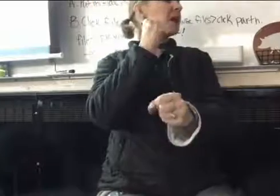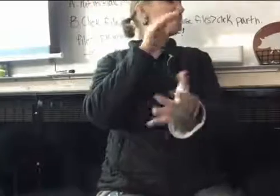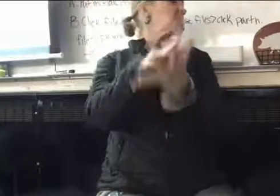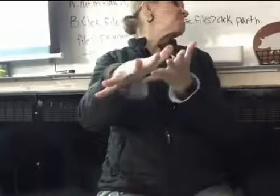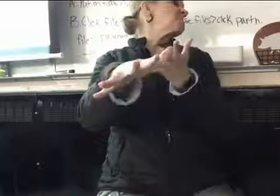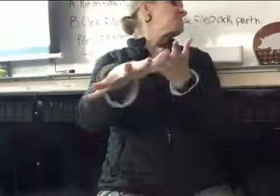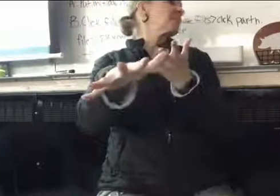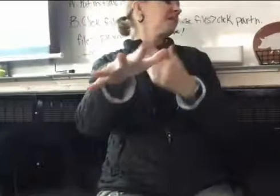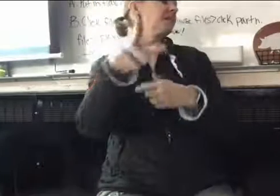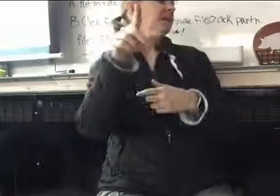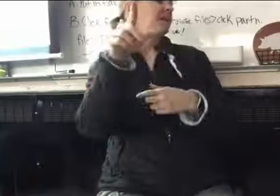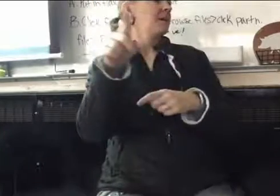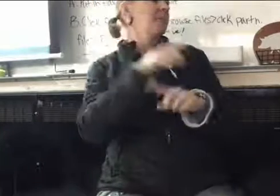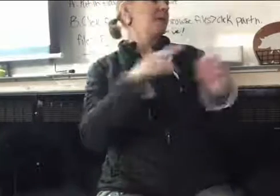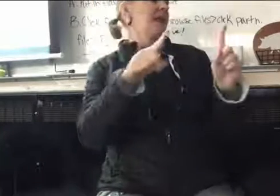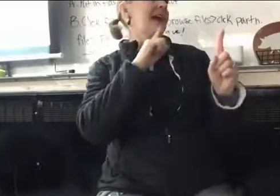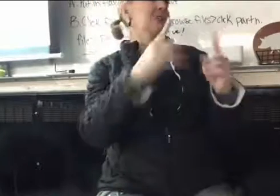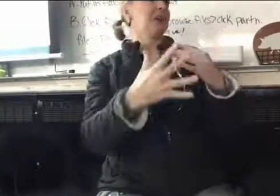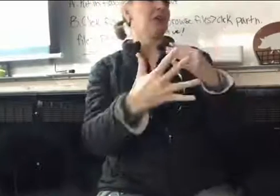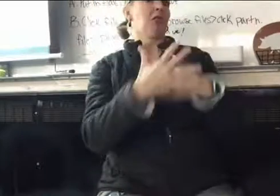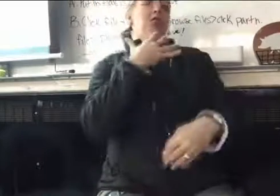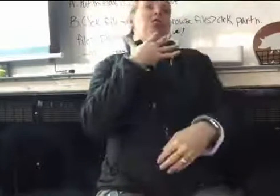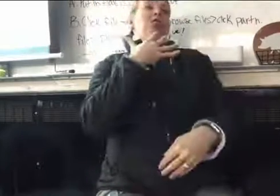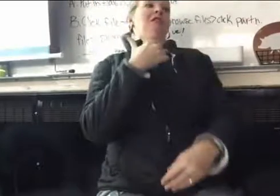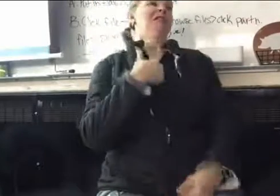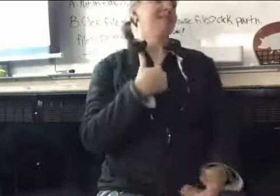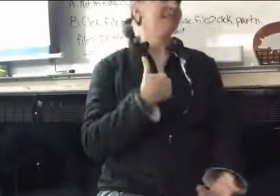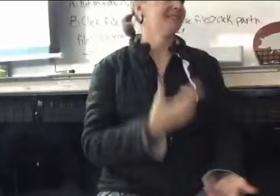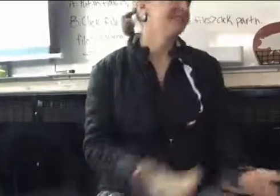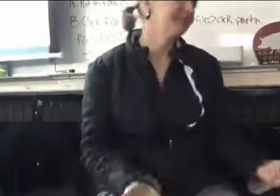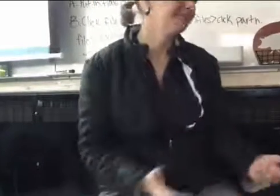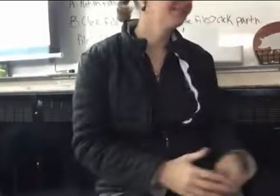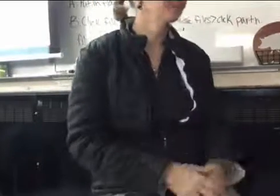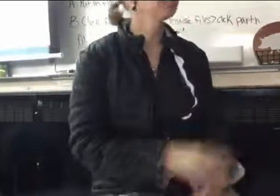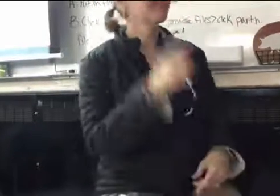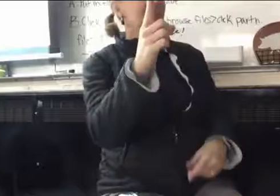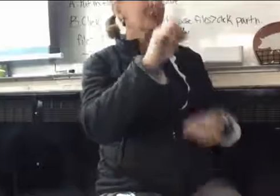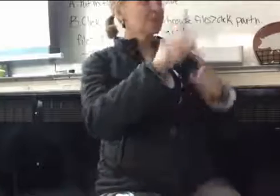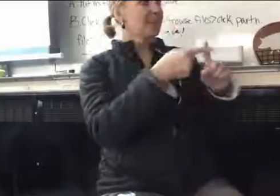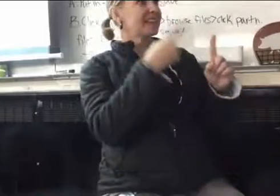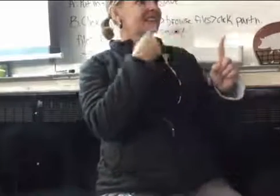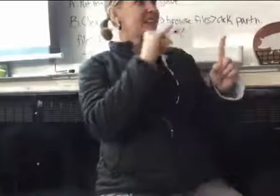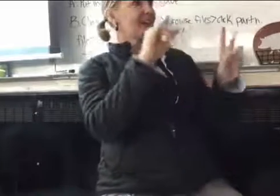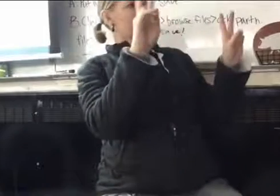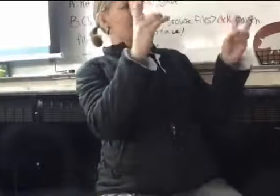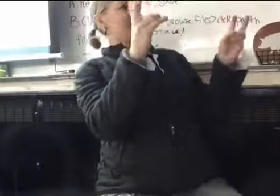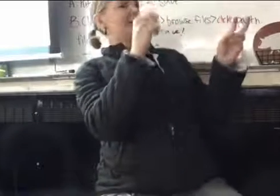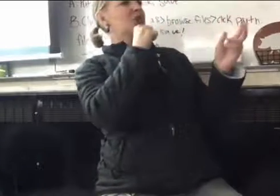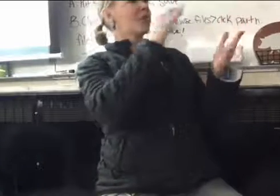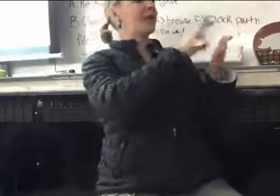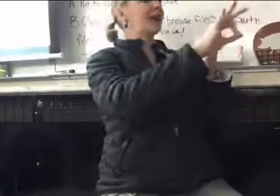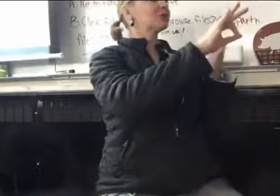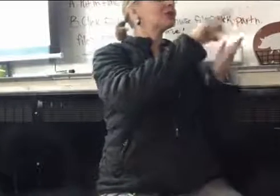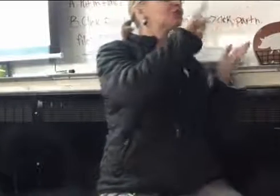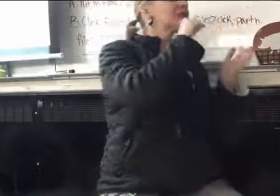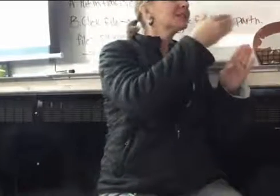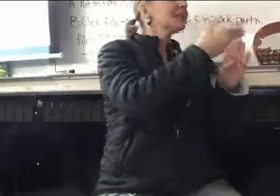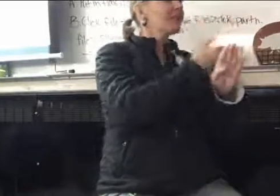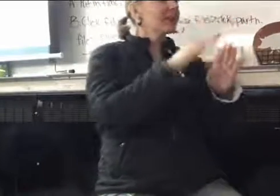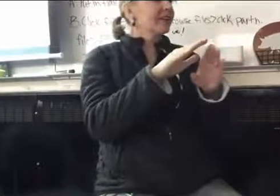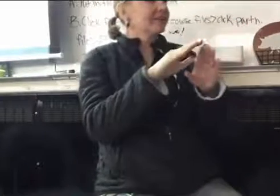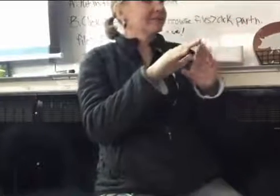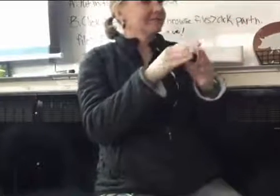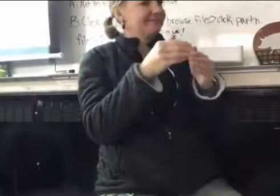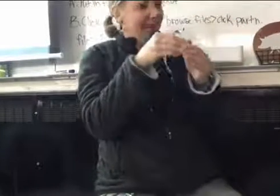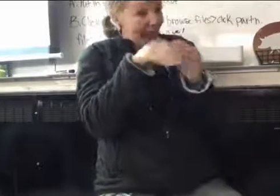the rebels, but they actually got destroyed themselves. Yeah, so when they say this phrase, don't count your chicks before they're hatched,